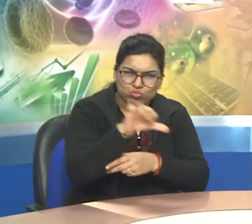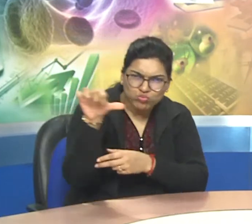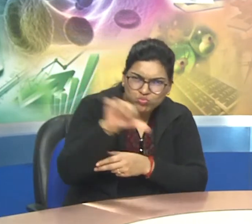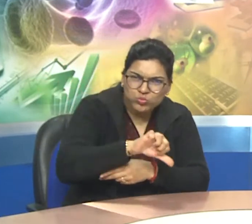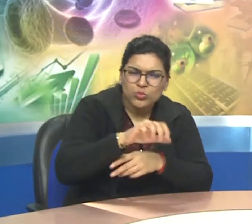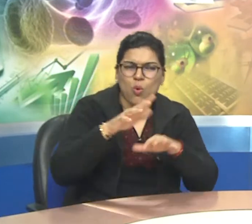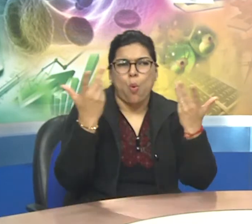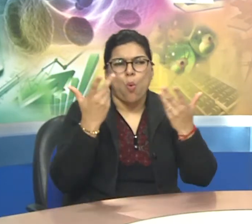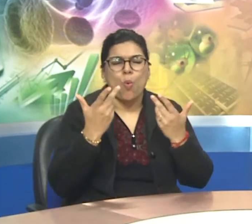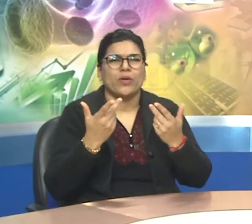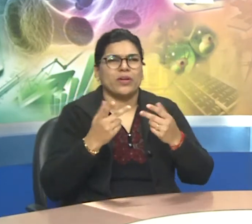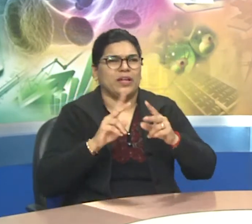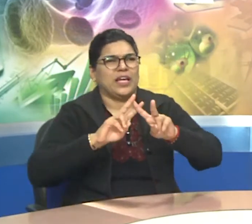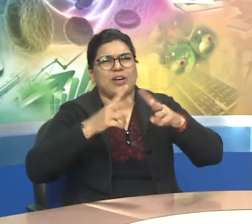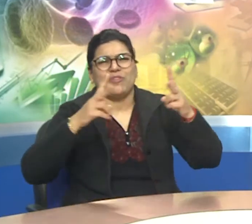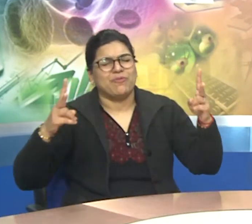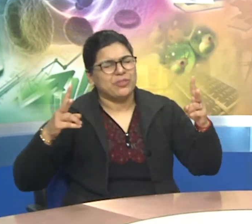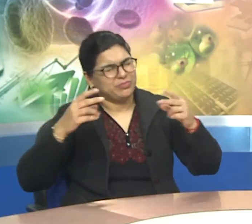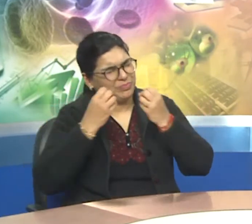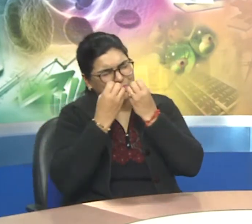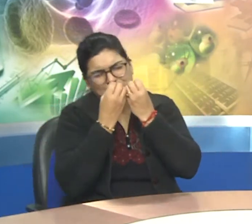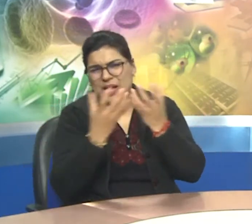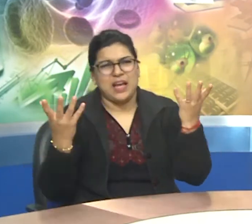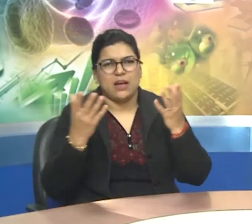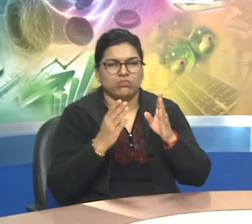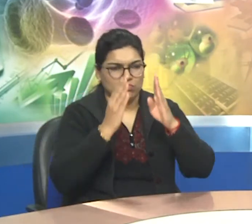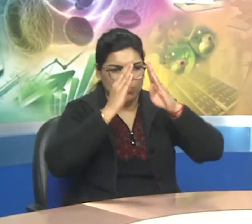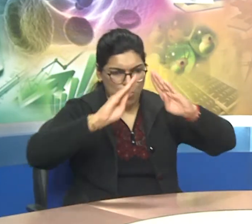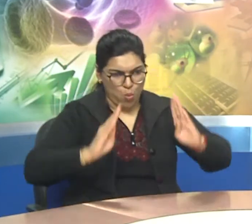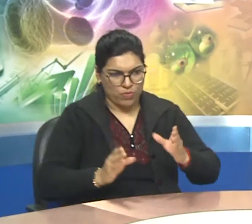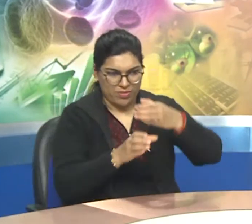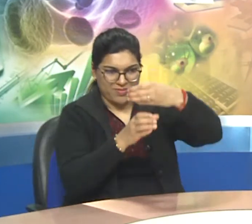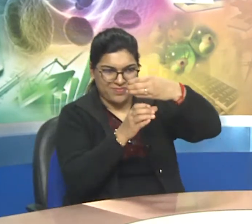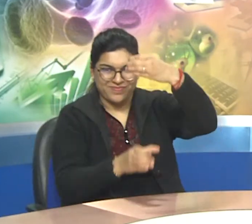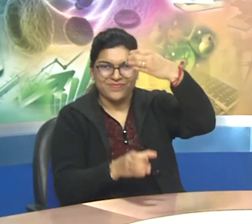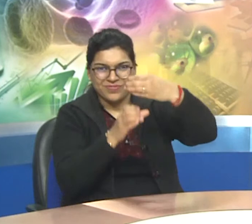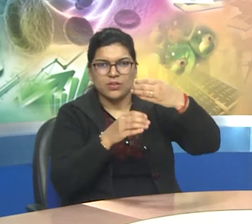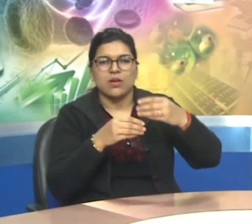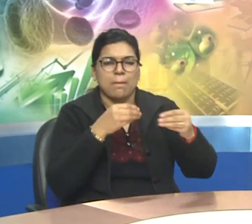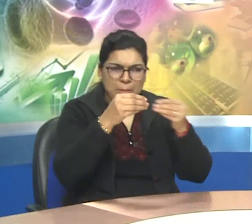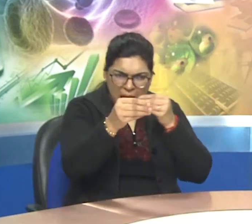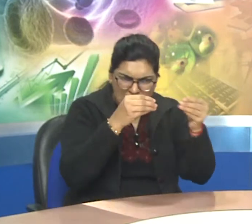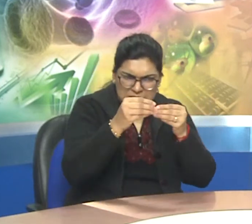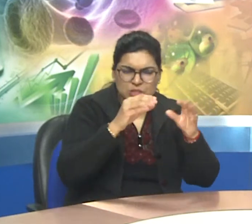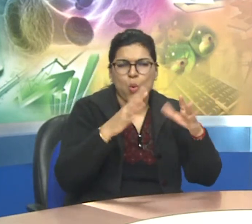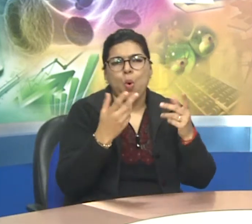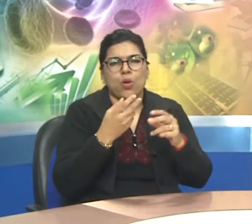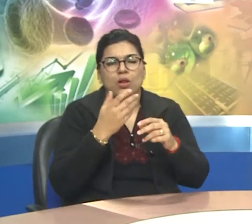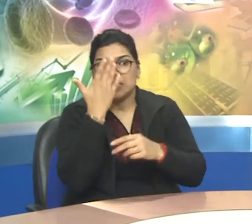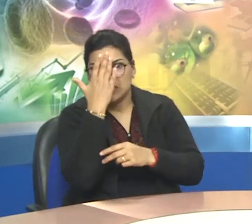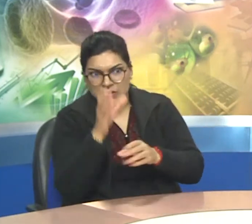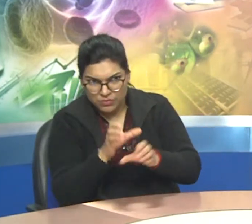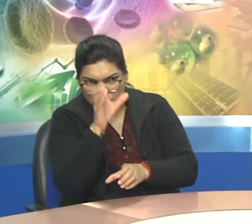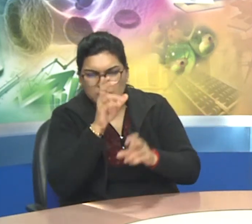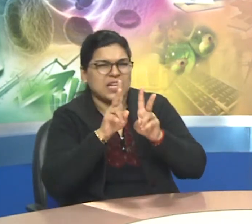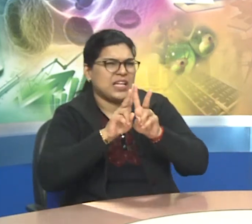bottles. There are different kinds of bottles in the market. Some are plastic bottles, some are